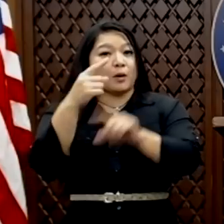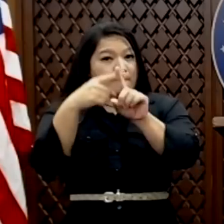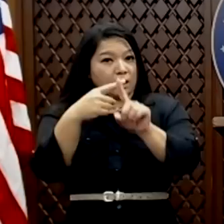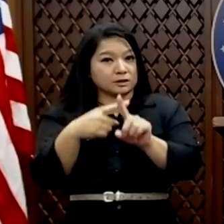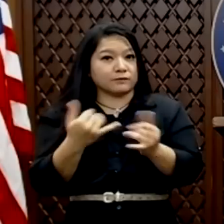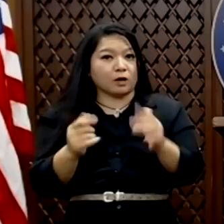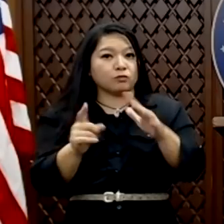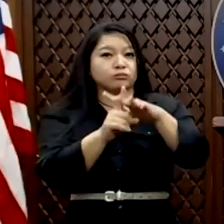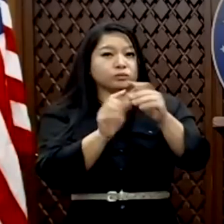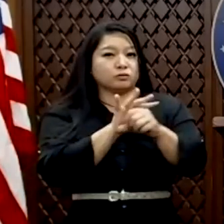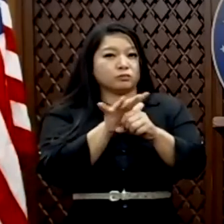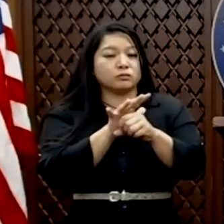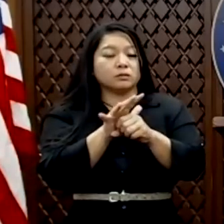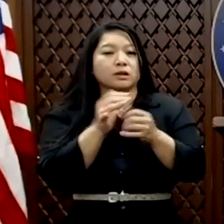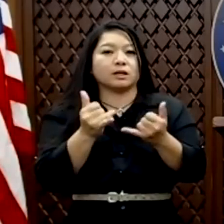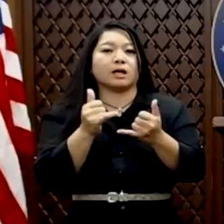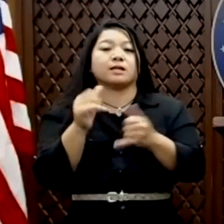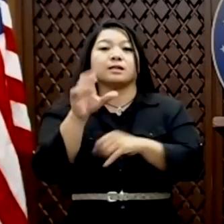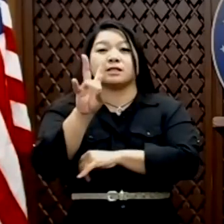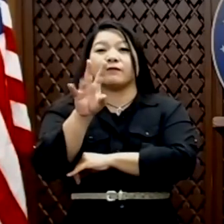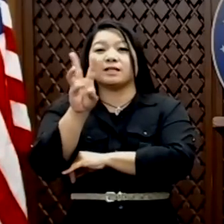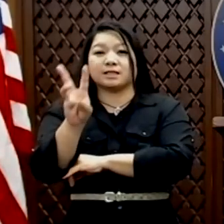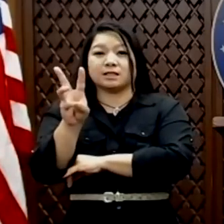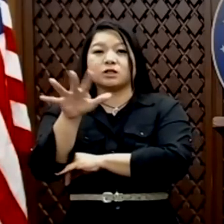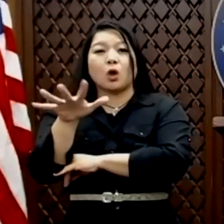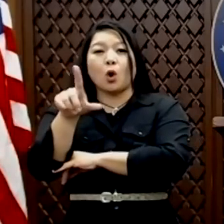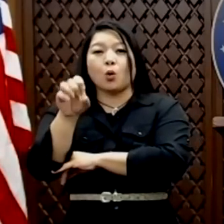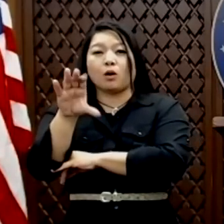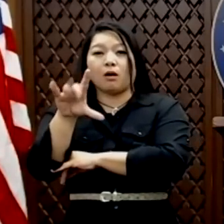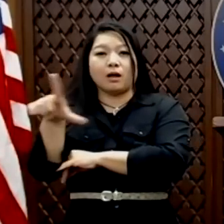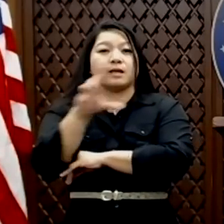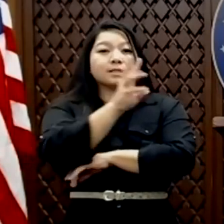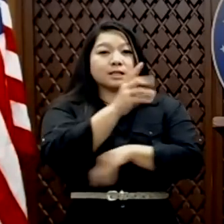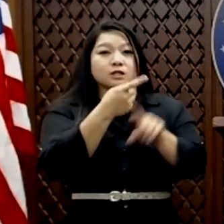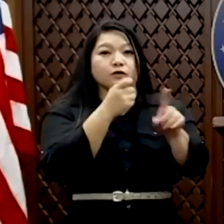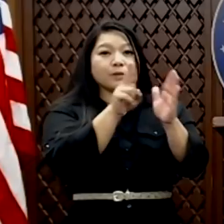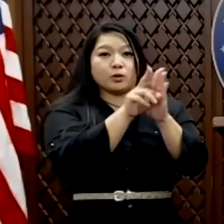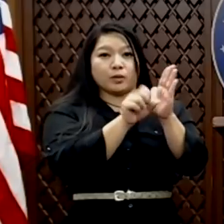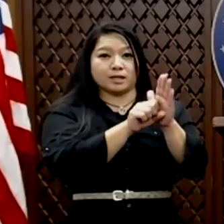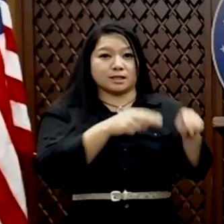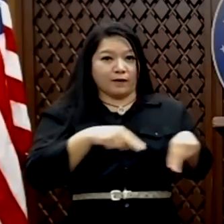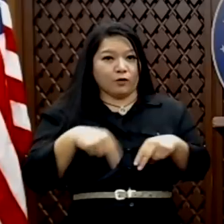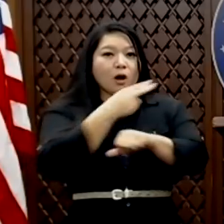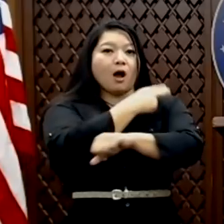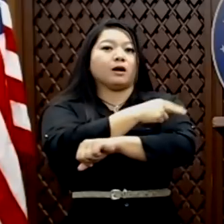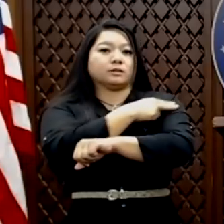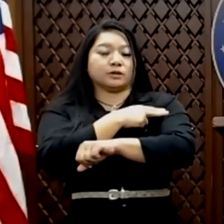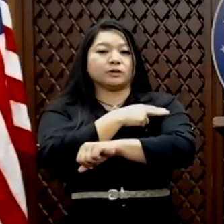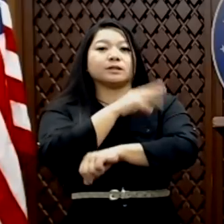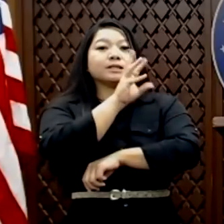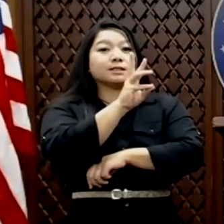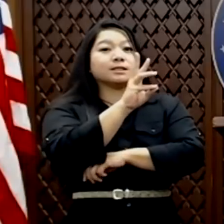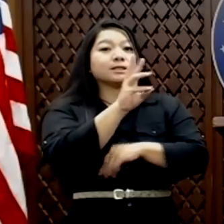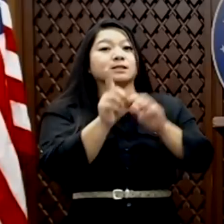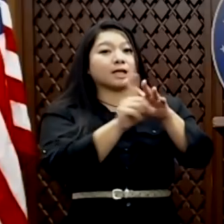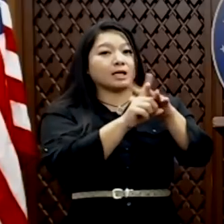positive cases, 76 are local cases and 6 are from the U.S. Naval Hospital. Again, those 6 cases are